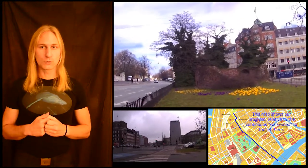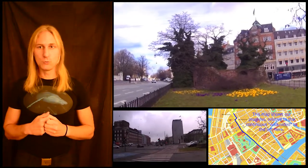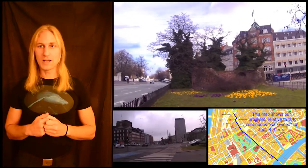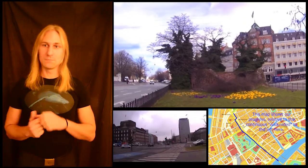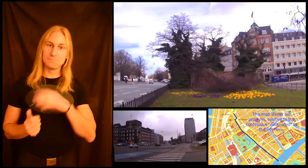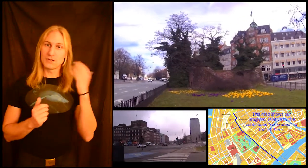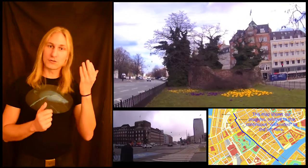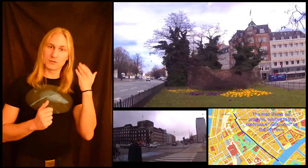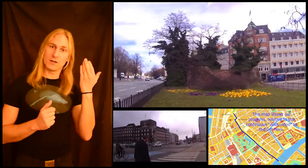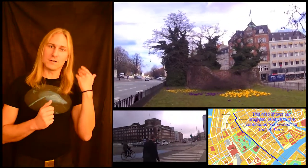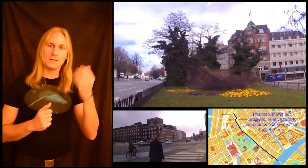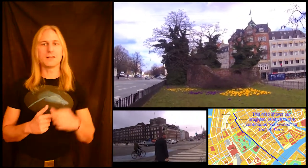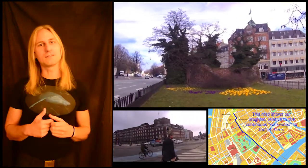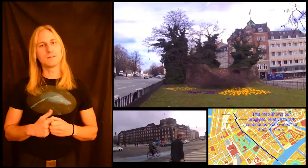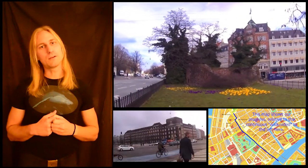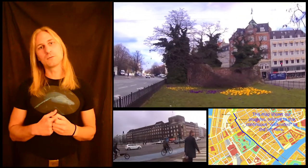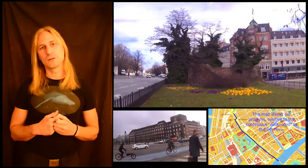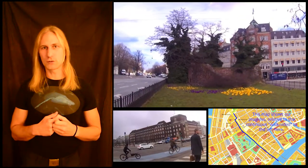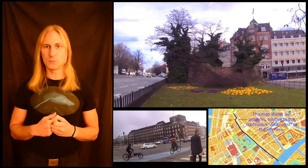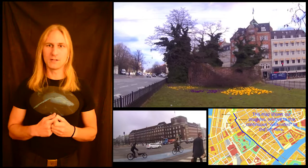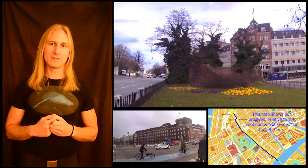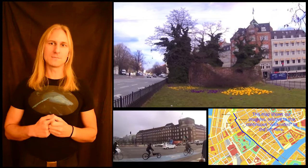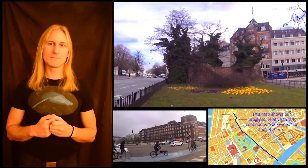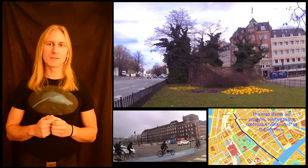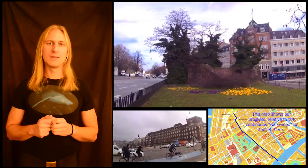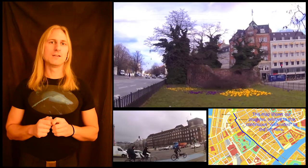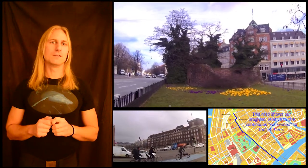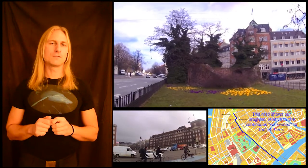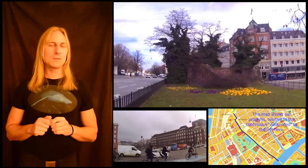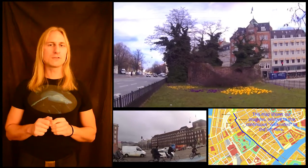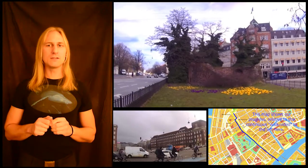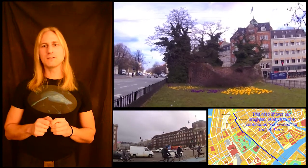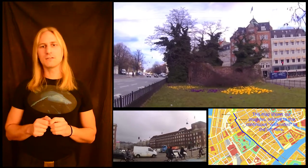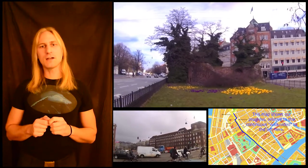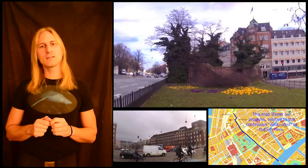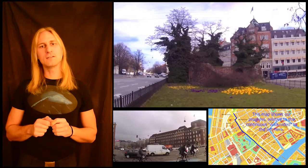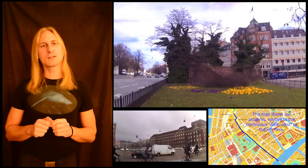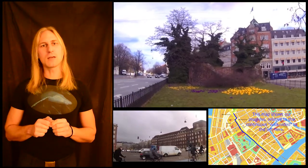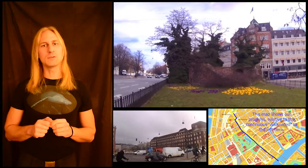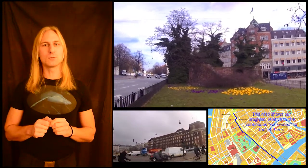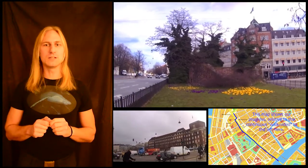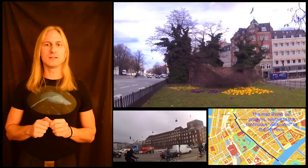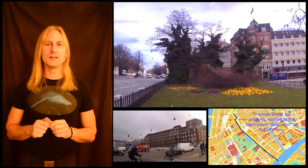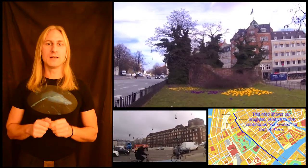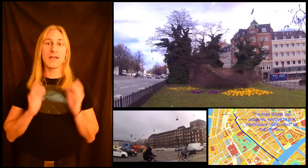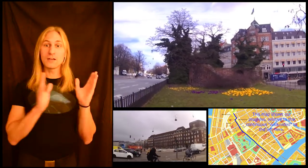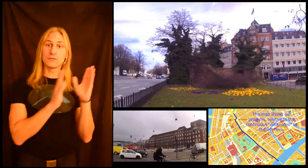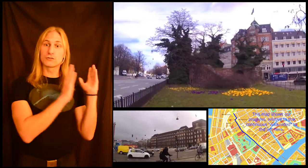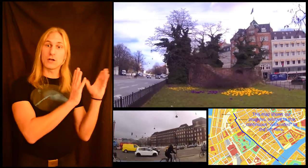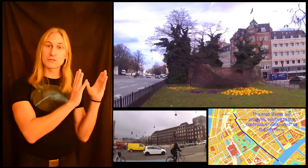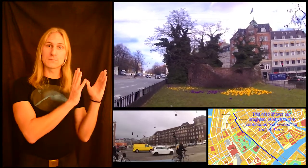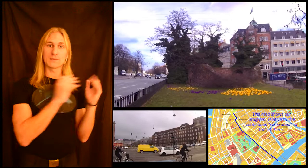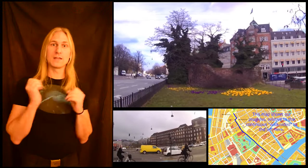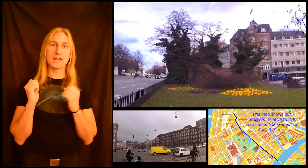Absalom, whom I mentioned earlier as the founder of Copenhagen, famously divided his time between head